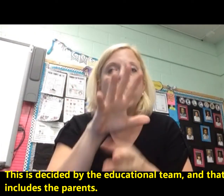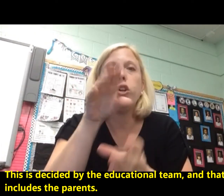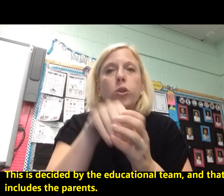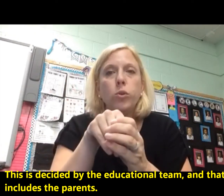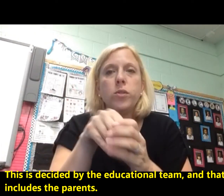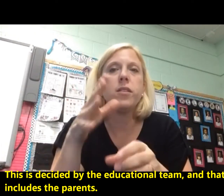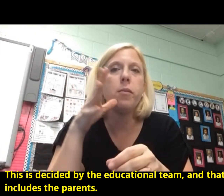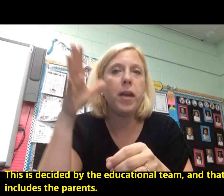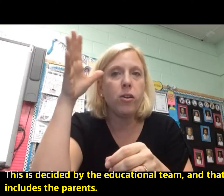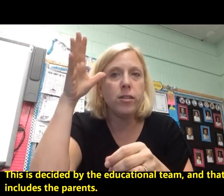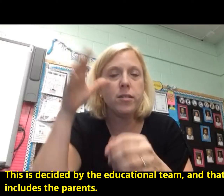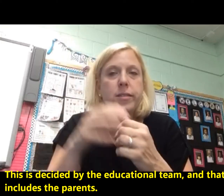includes the parents.